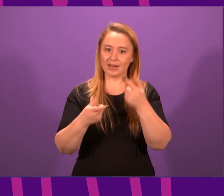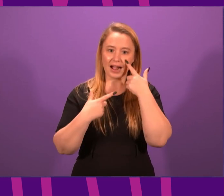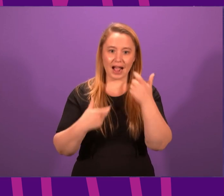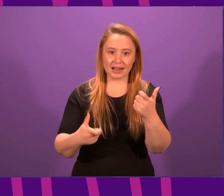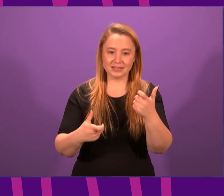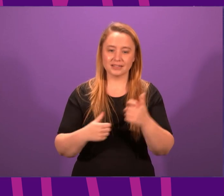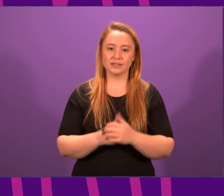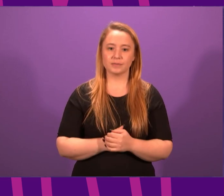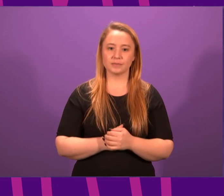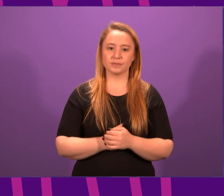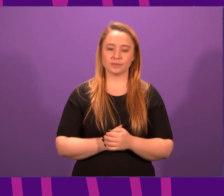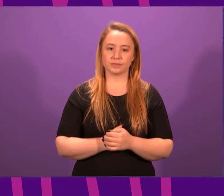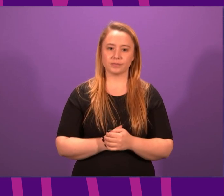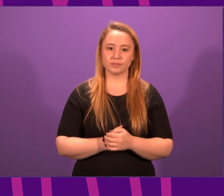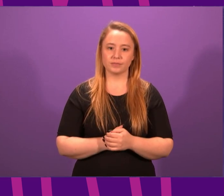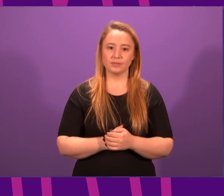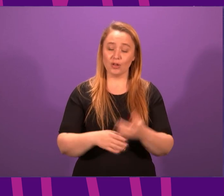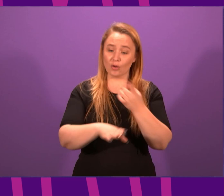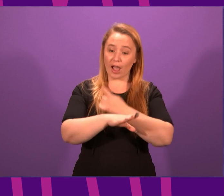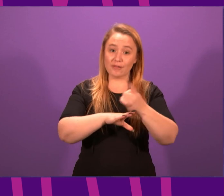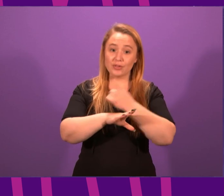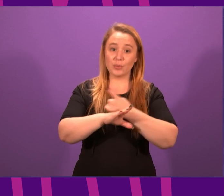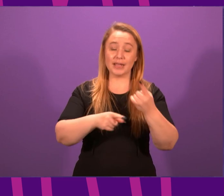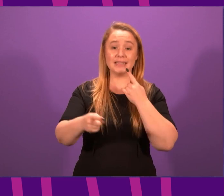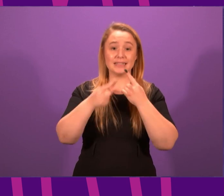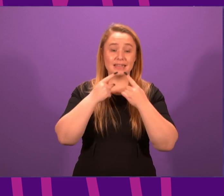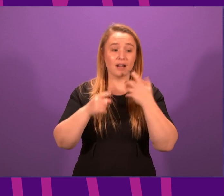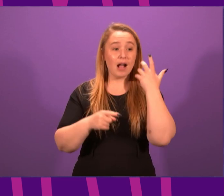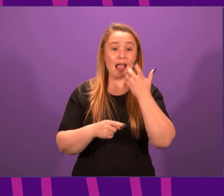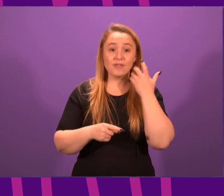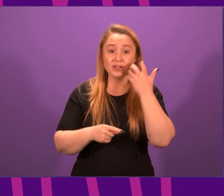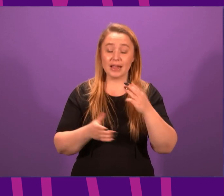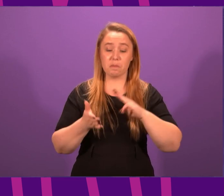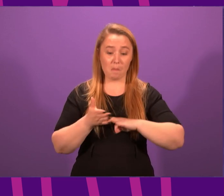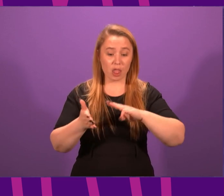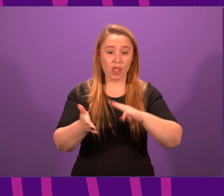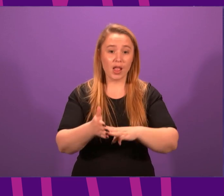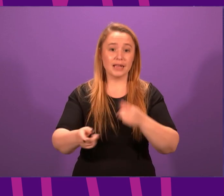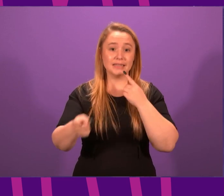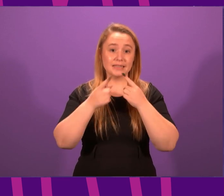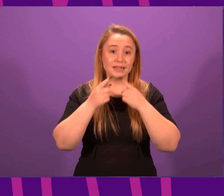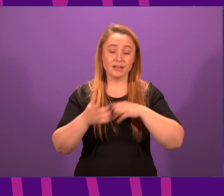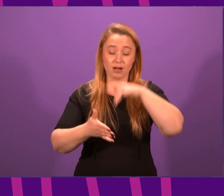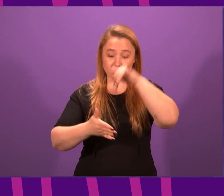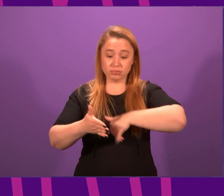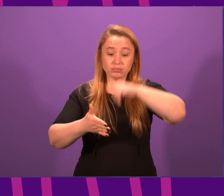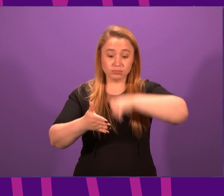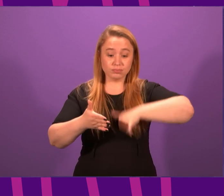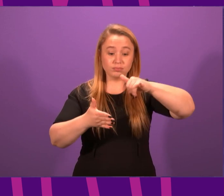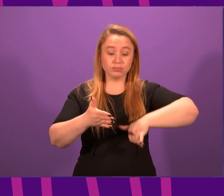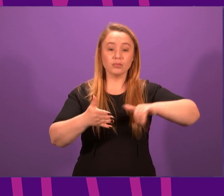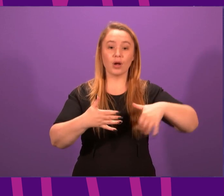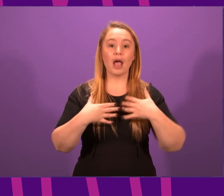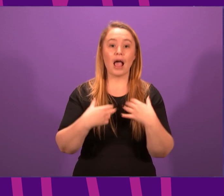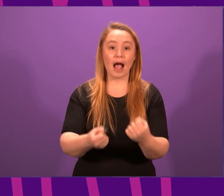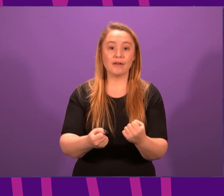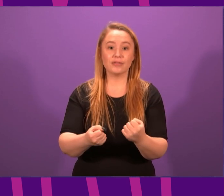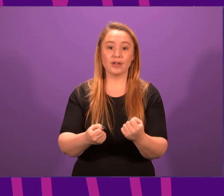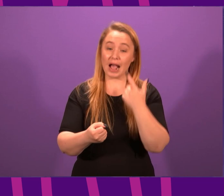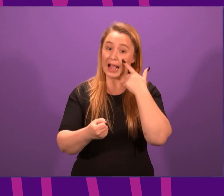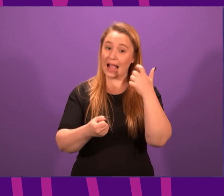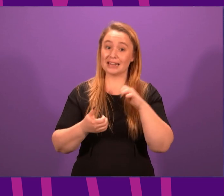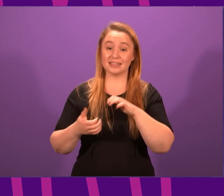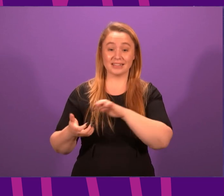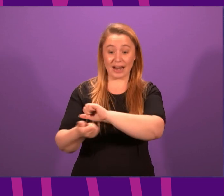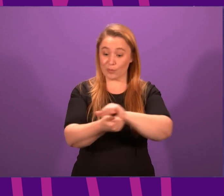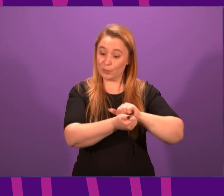all the data that we publish. Weekly, daily, monthly, loads of data. The difficulty for all of